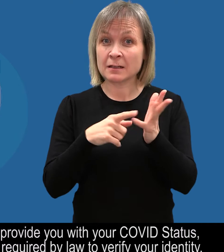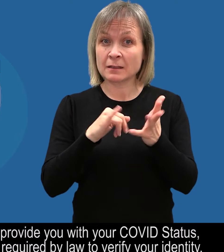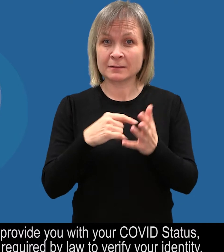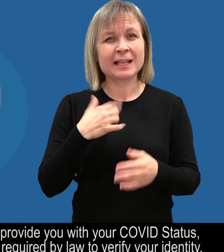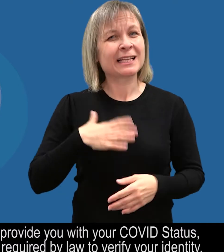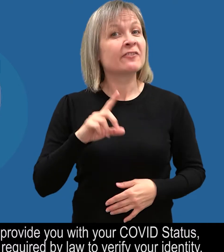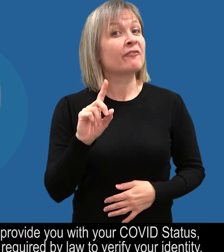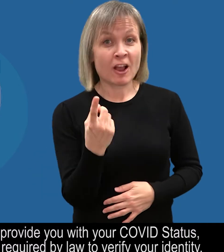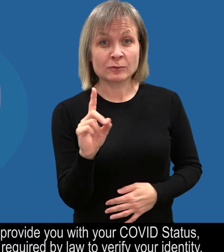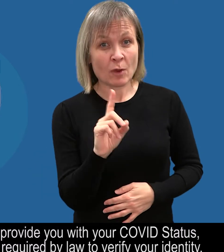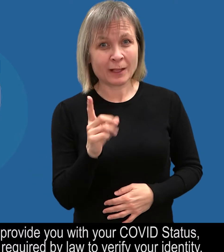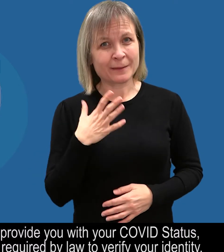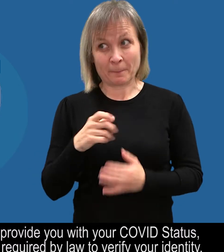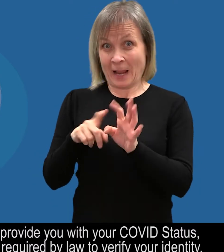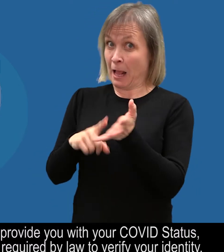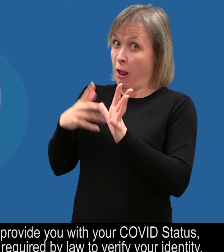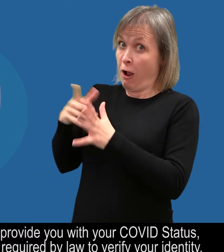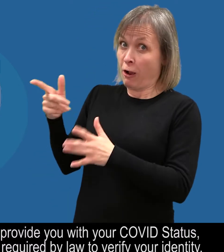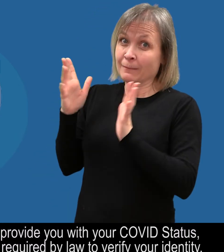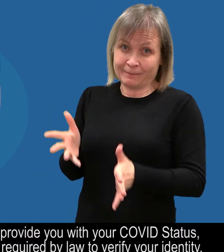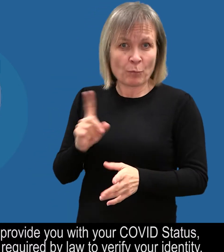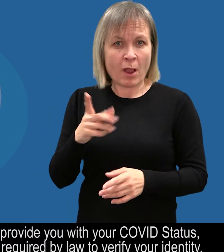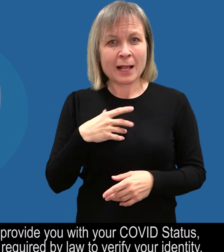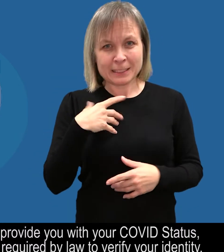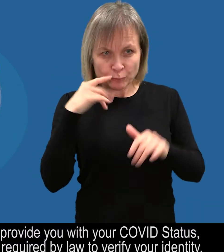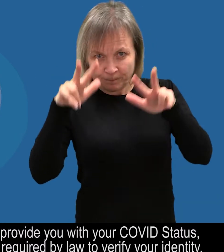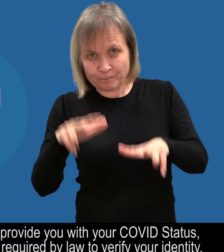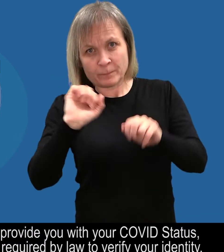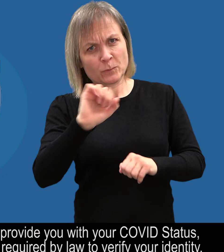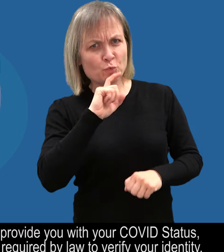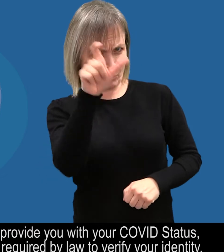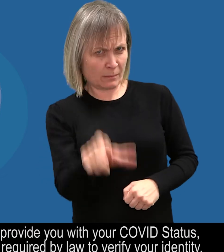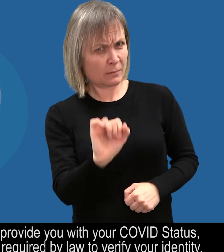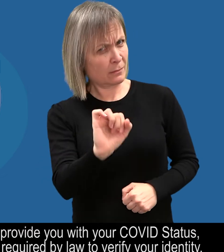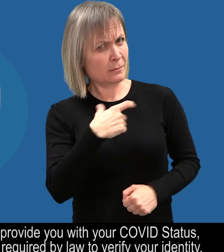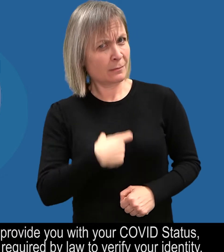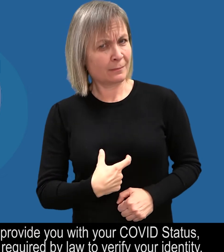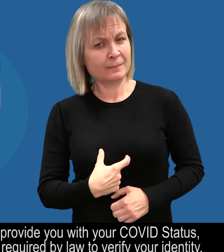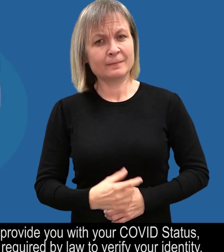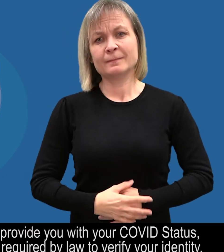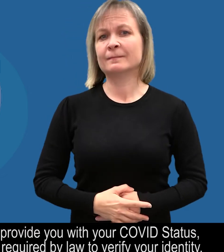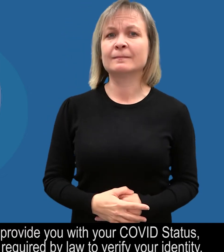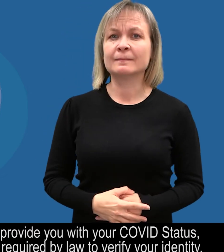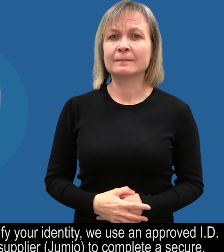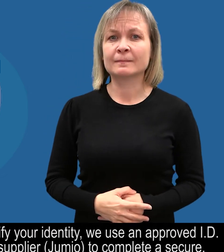In order to provide you with your COVID status, we are first required by law to verify your identity.